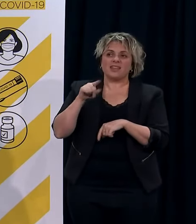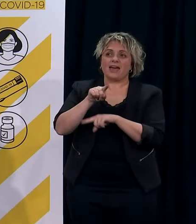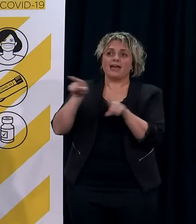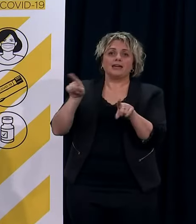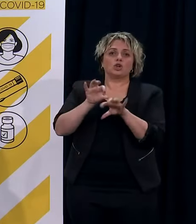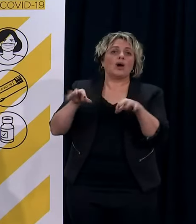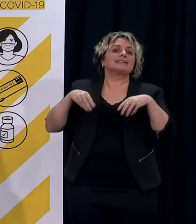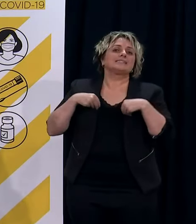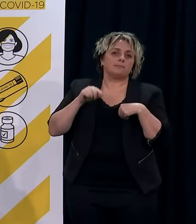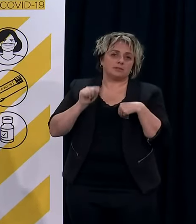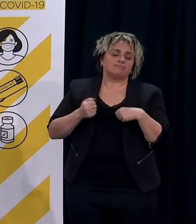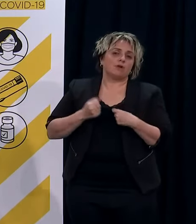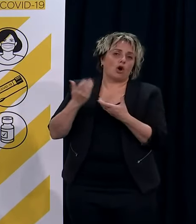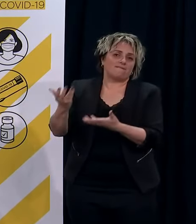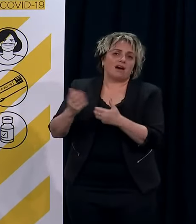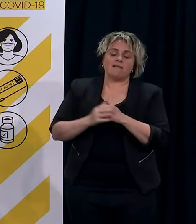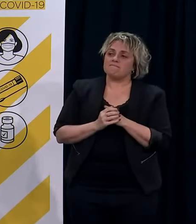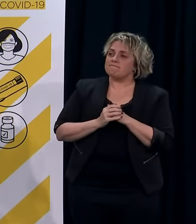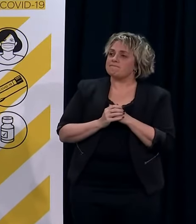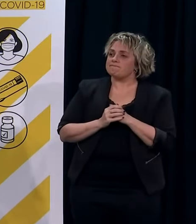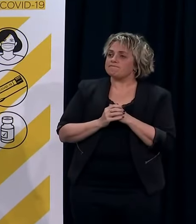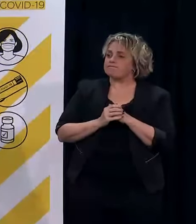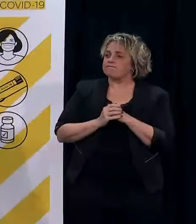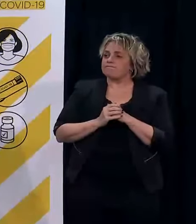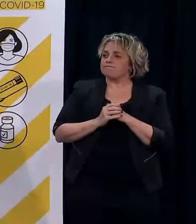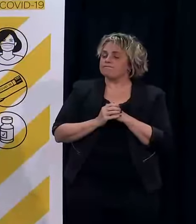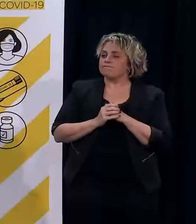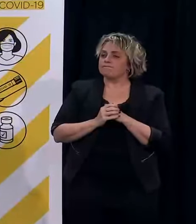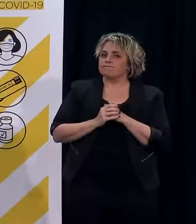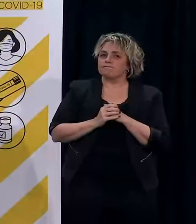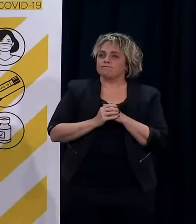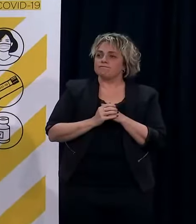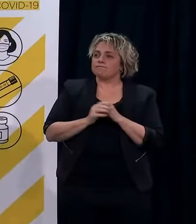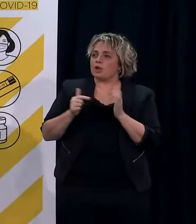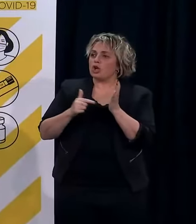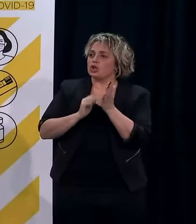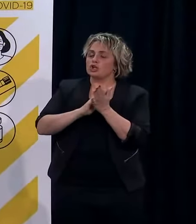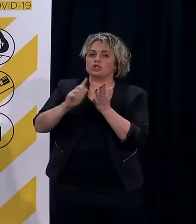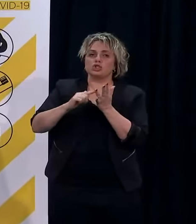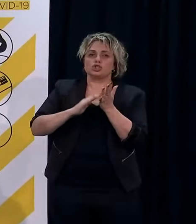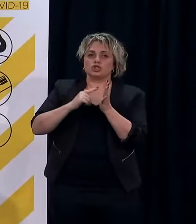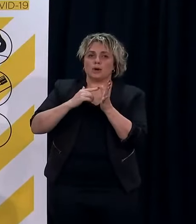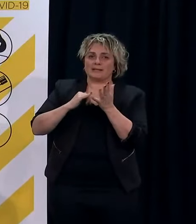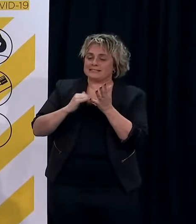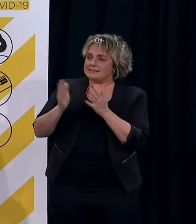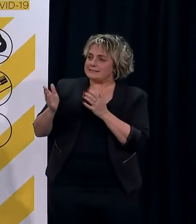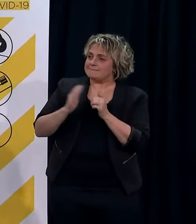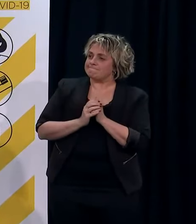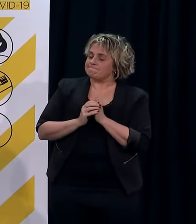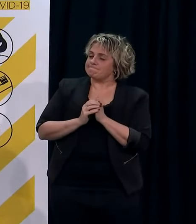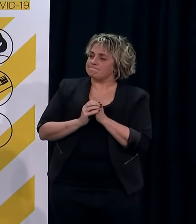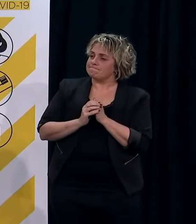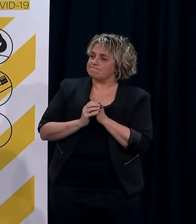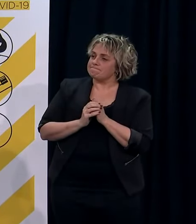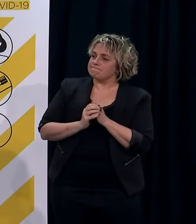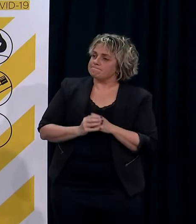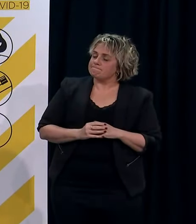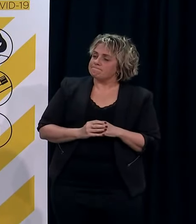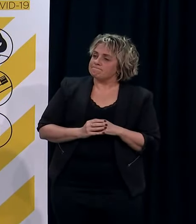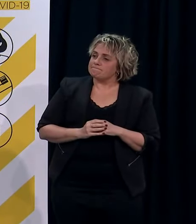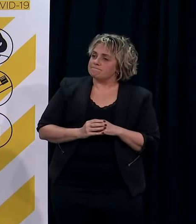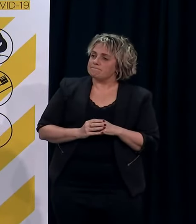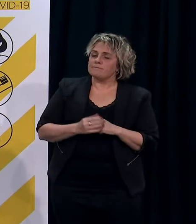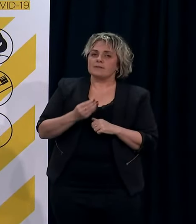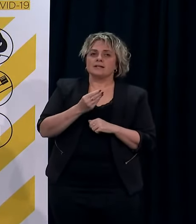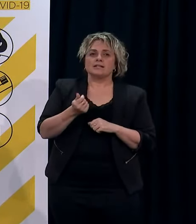take up that option. Oh, sorry, I did say that I'd come to Thomas. And then, sorry, Henry, I have left you out. I'll come to you after that. A couple